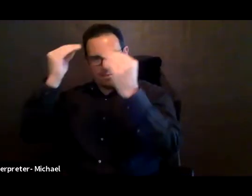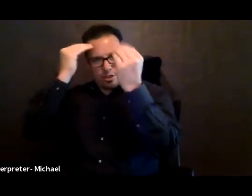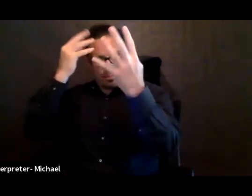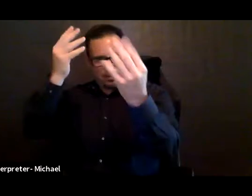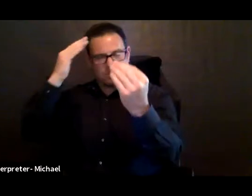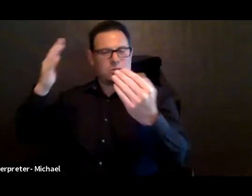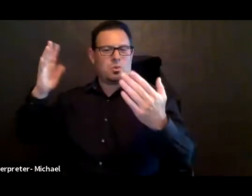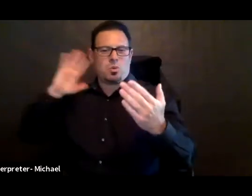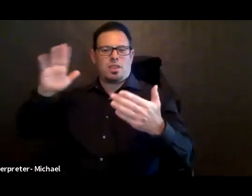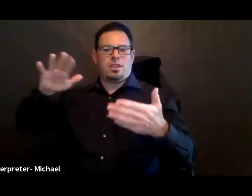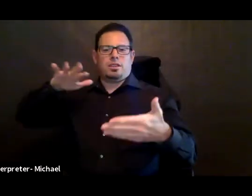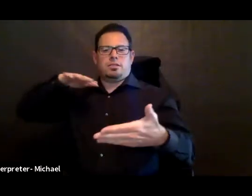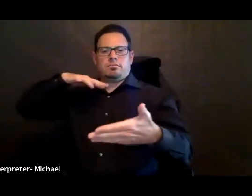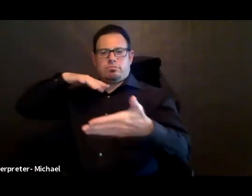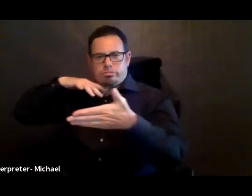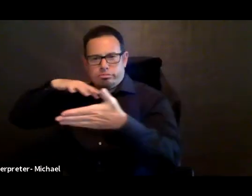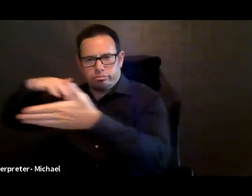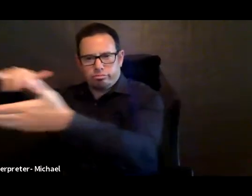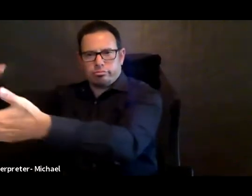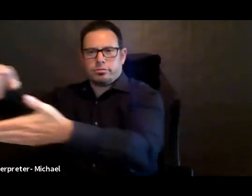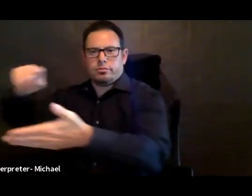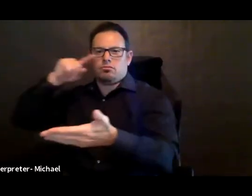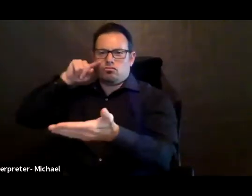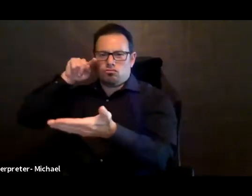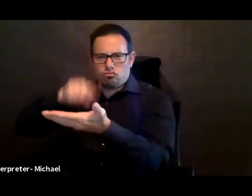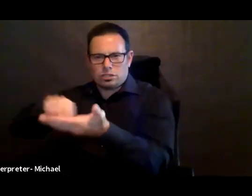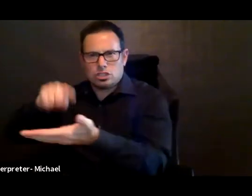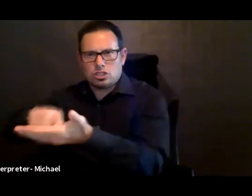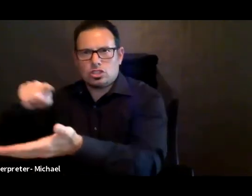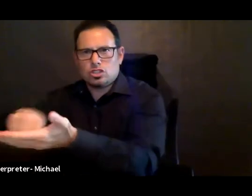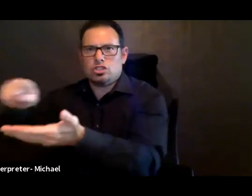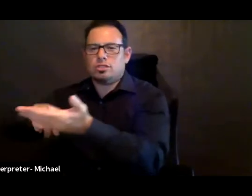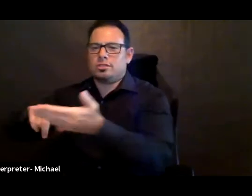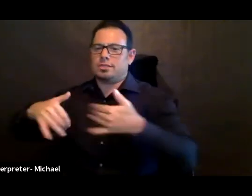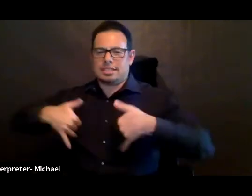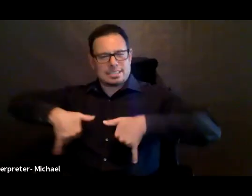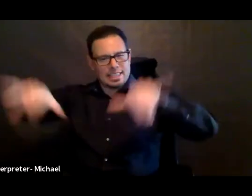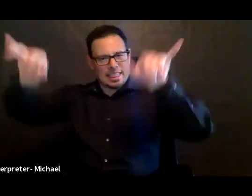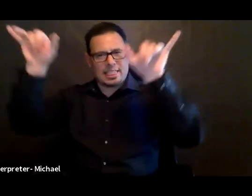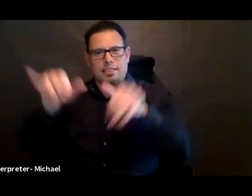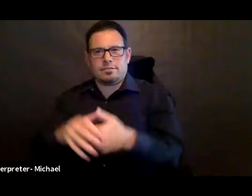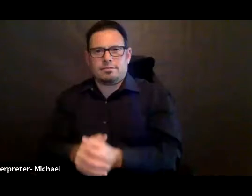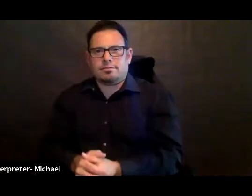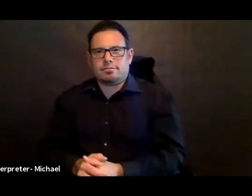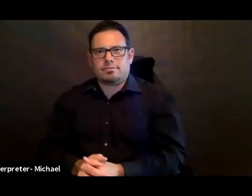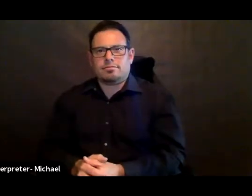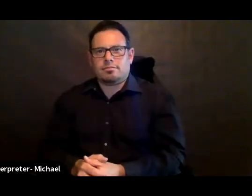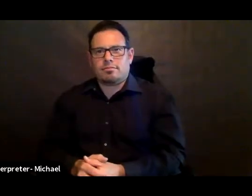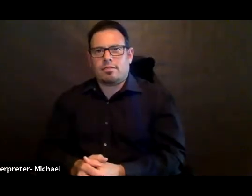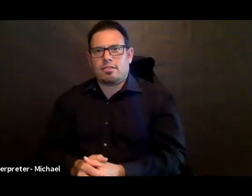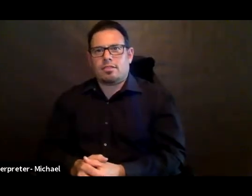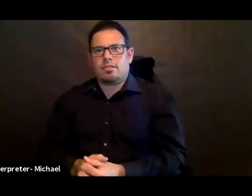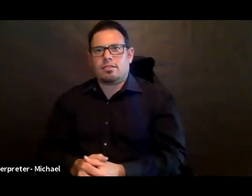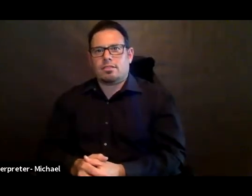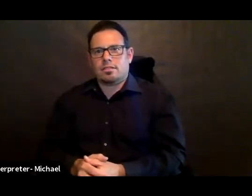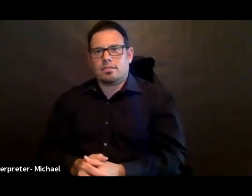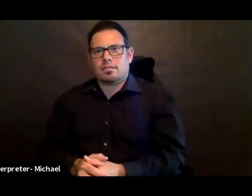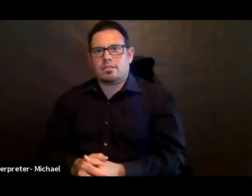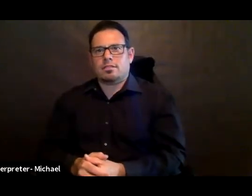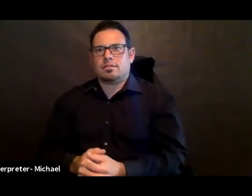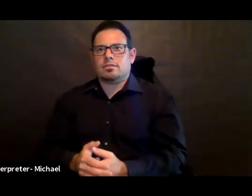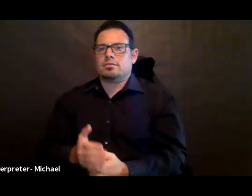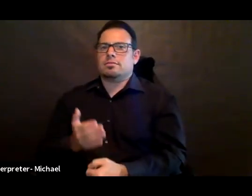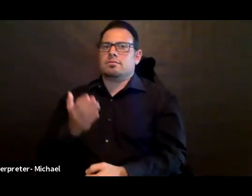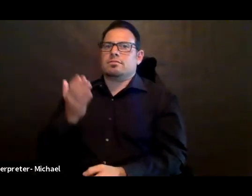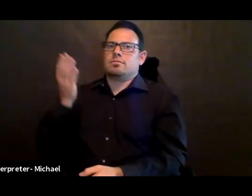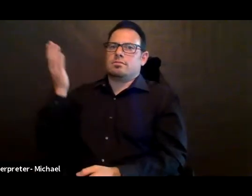out from the federal government. Thank you so much. All right, that is all the time we have today. We invite any reporters